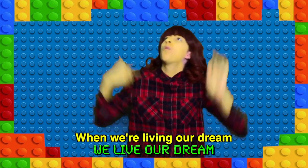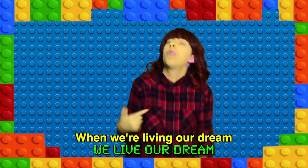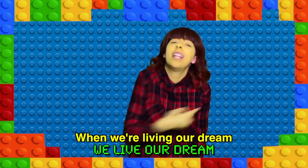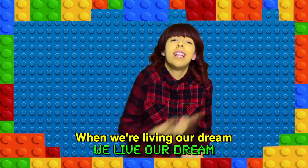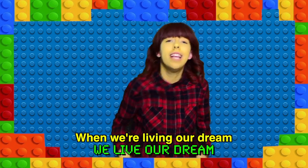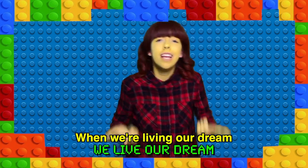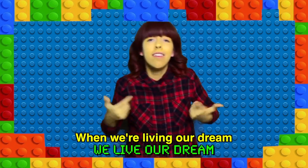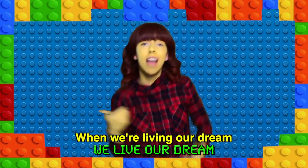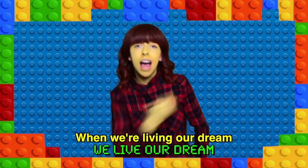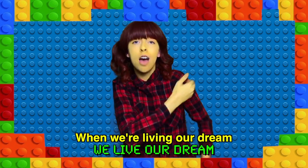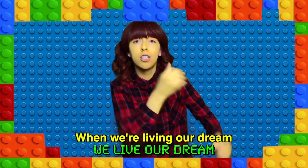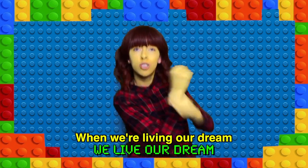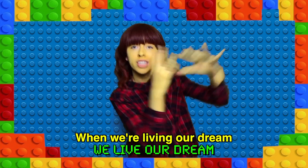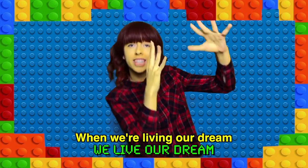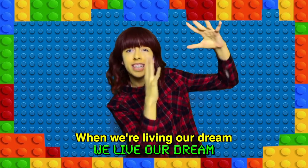when we're living our dream